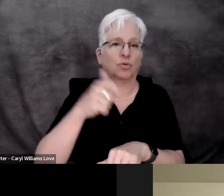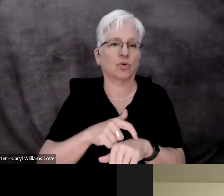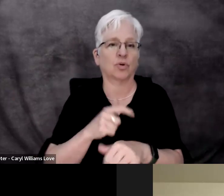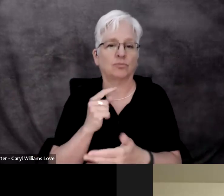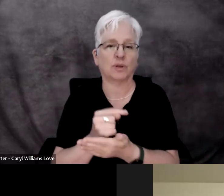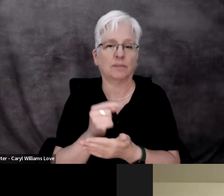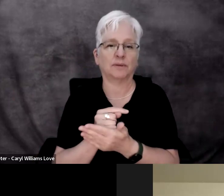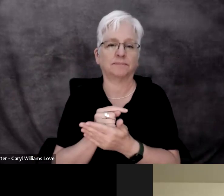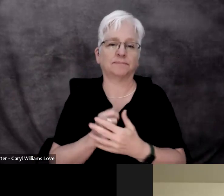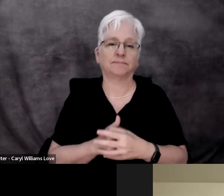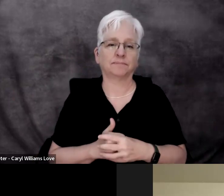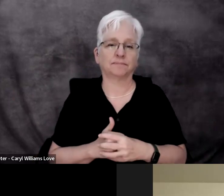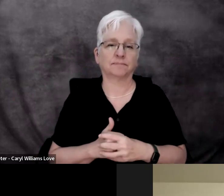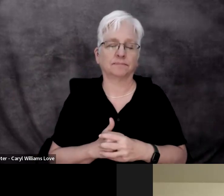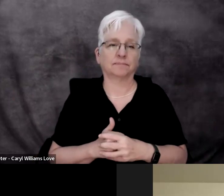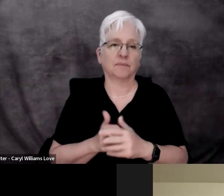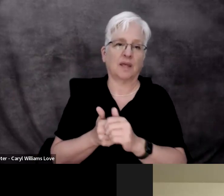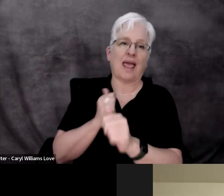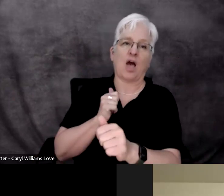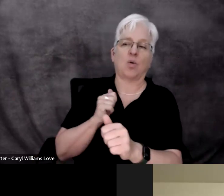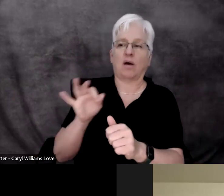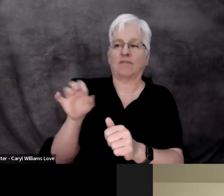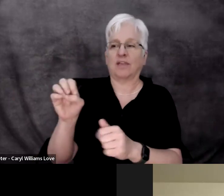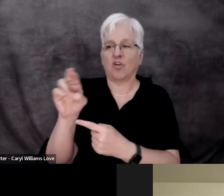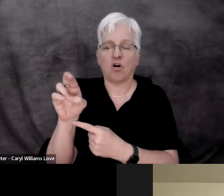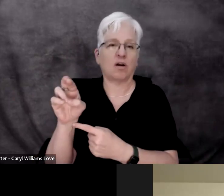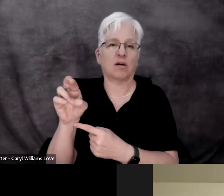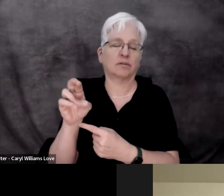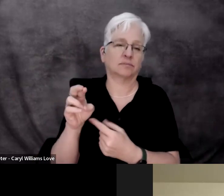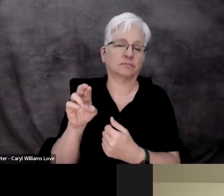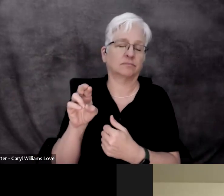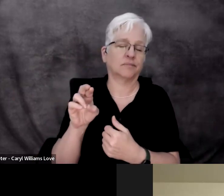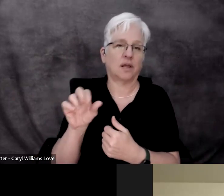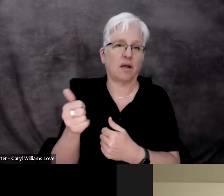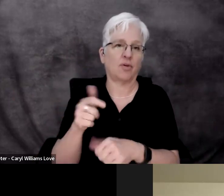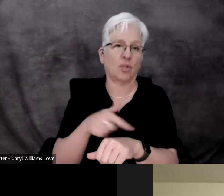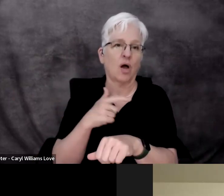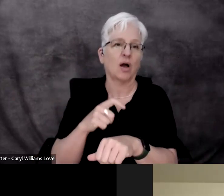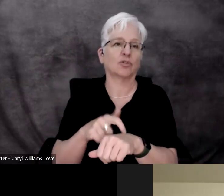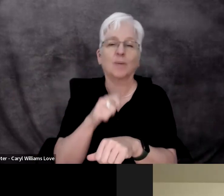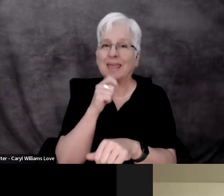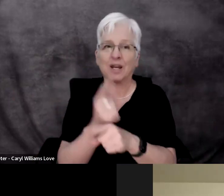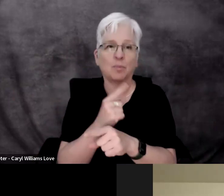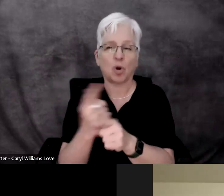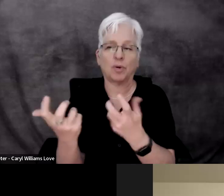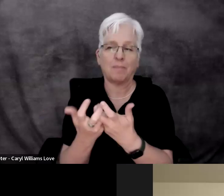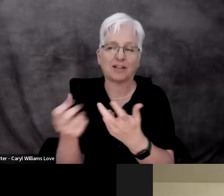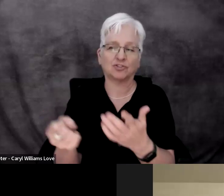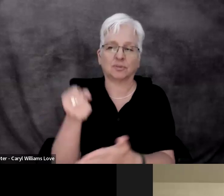to emergency rooms and to other long-term and appropriate care.